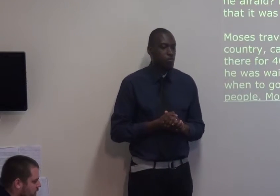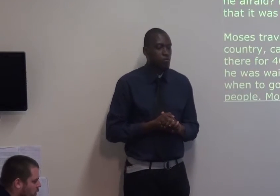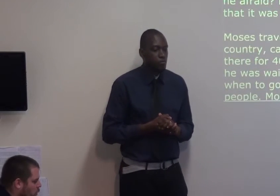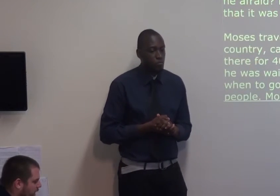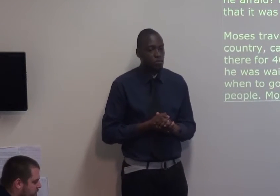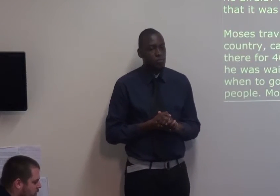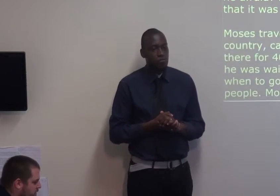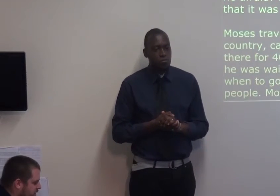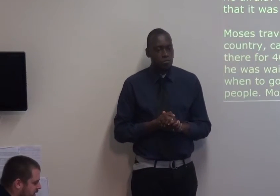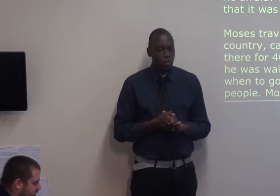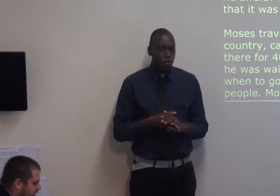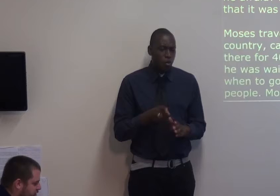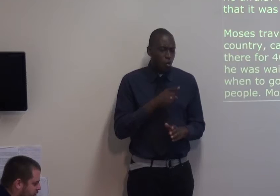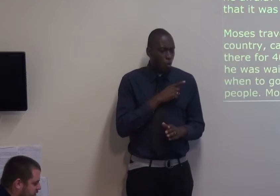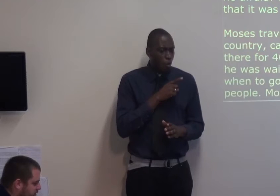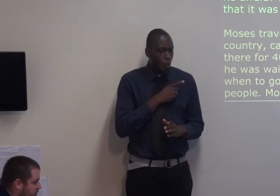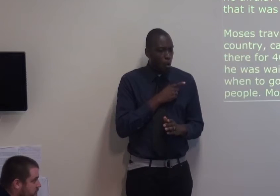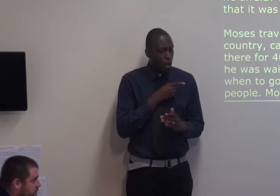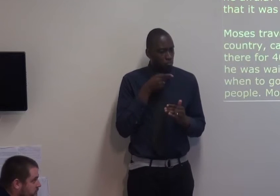quote. Why did Moses leave Egypt?